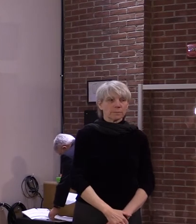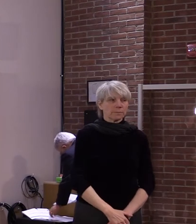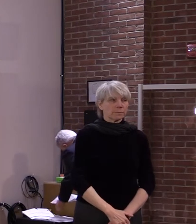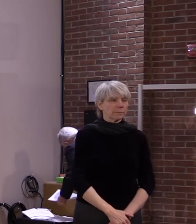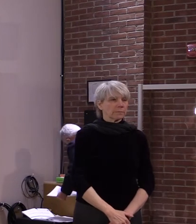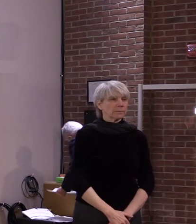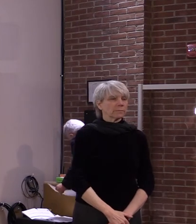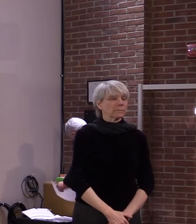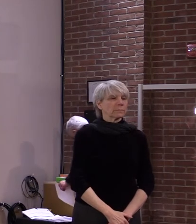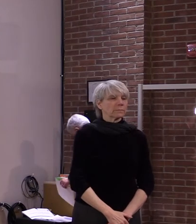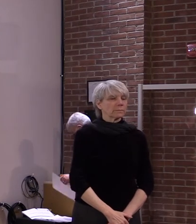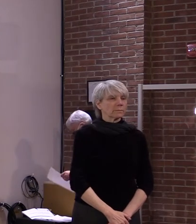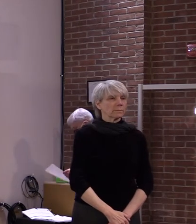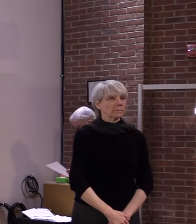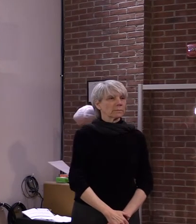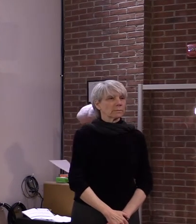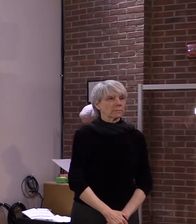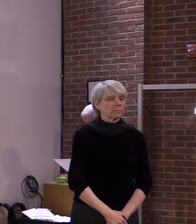journal